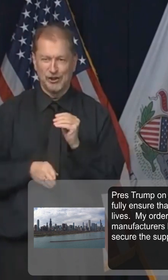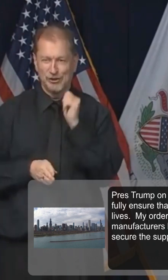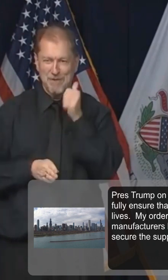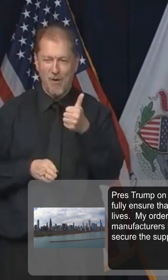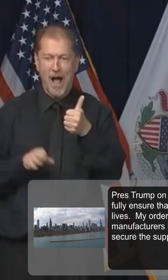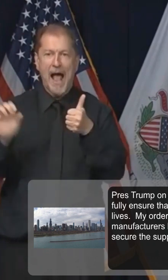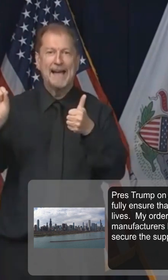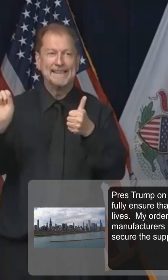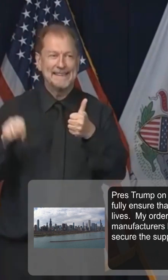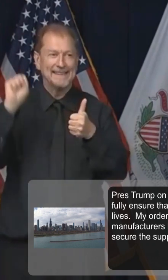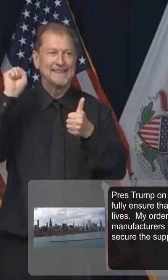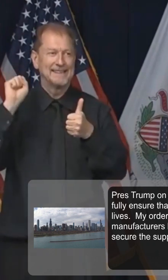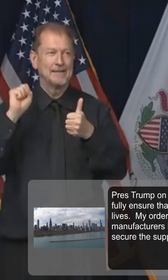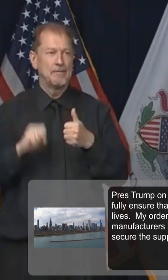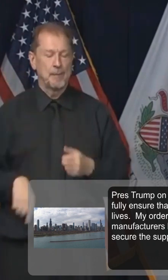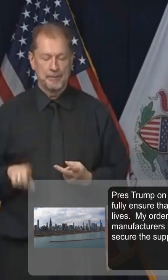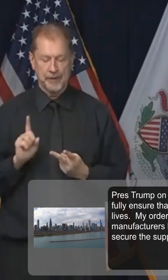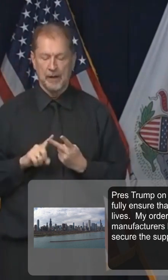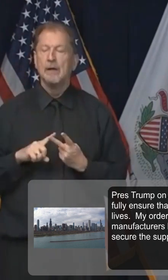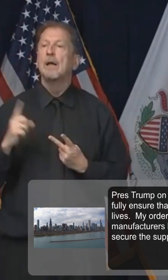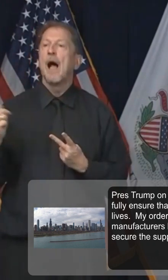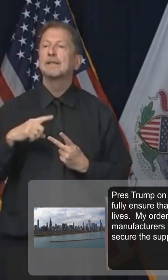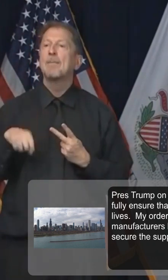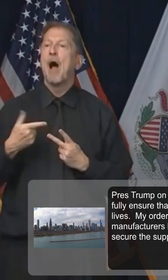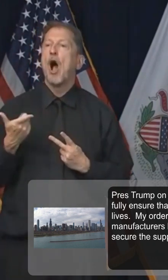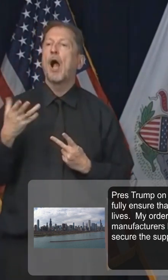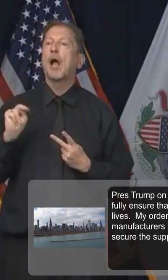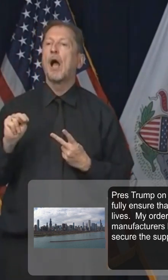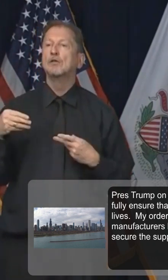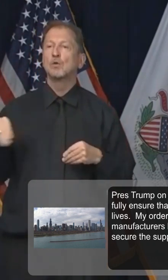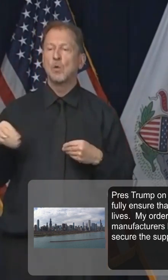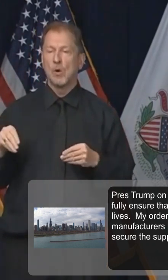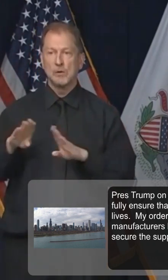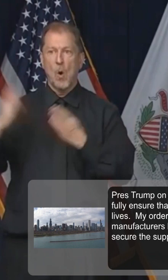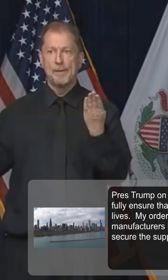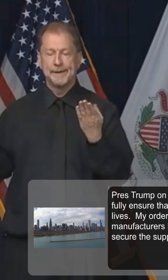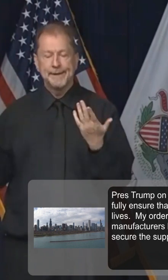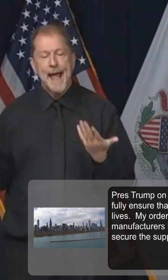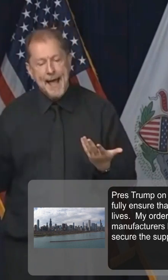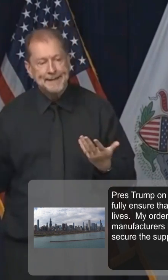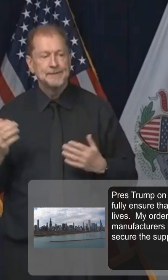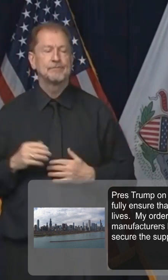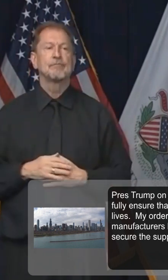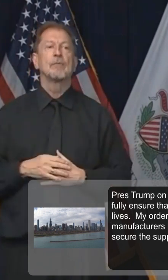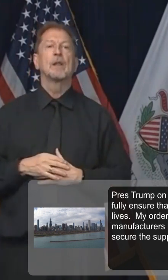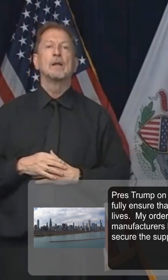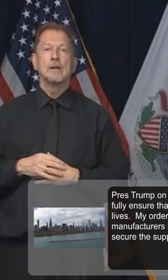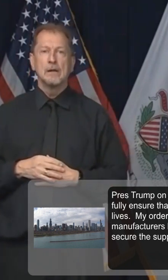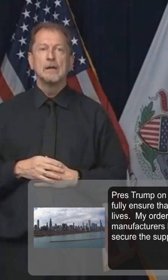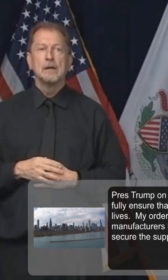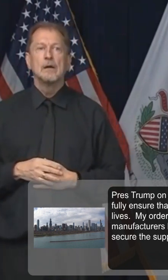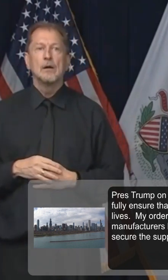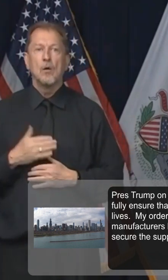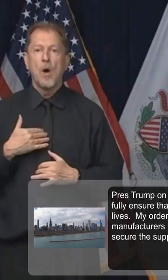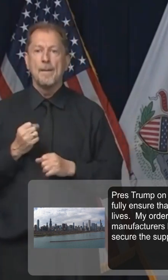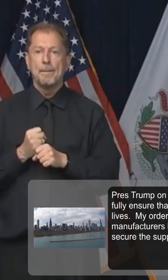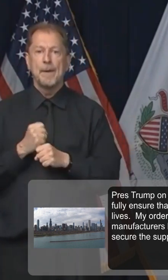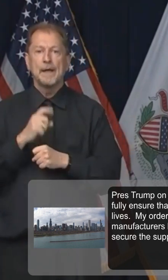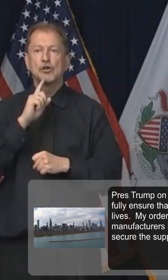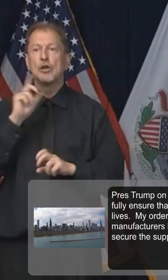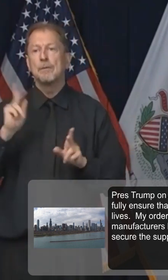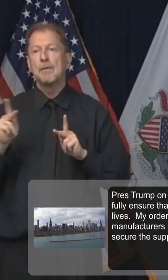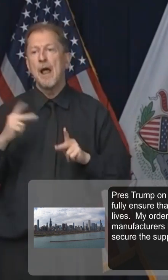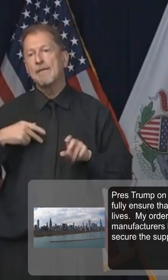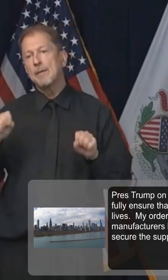Yeah. Sorry about gun stores. Look, we wanted to make sure that people had the ability to